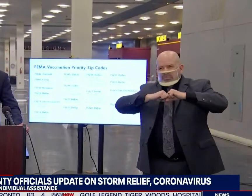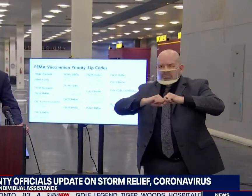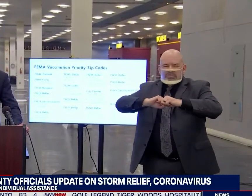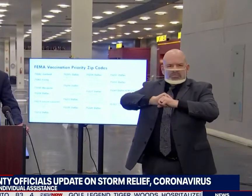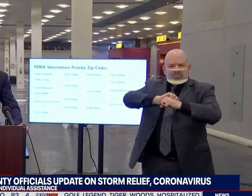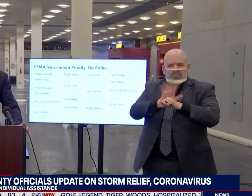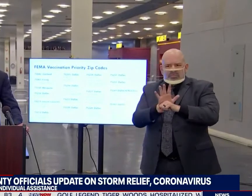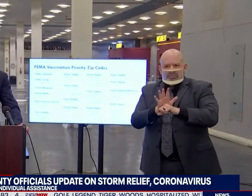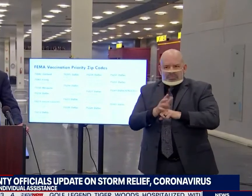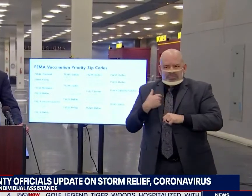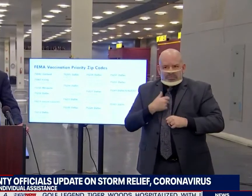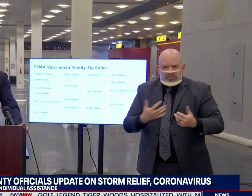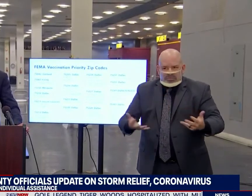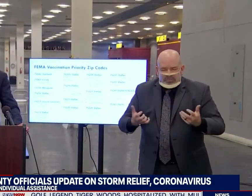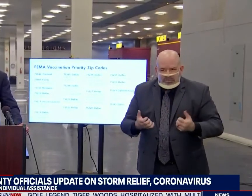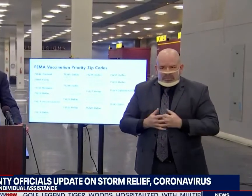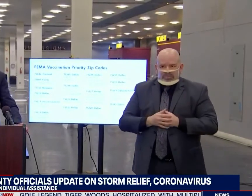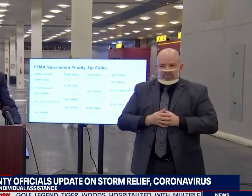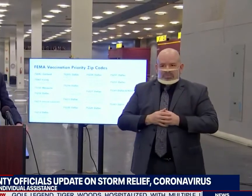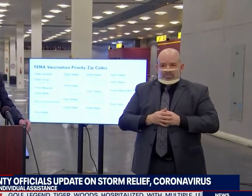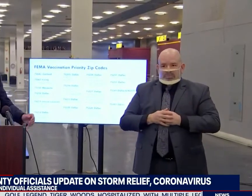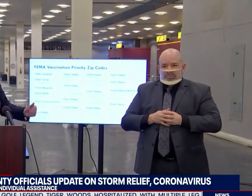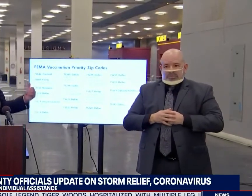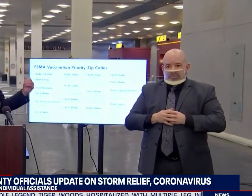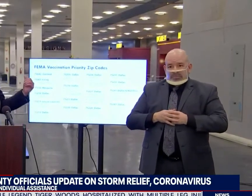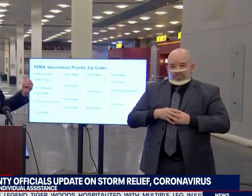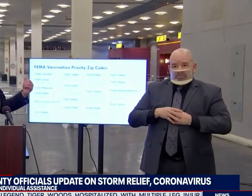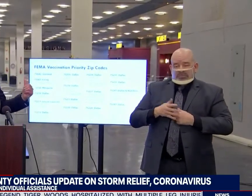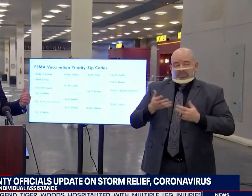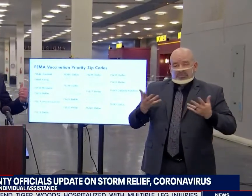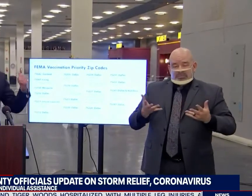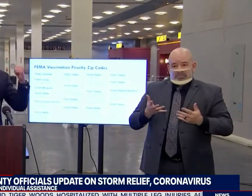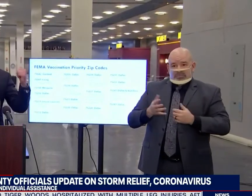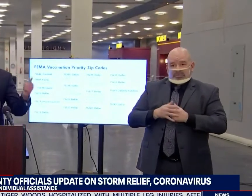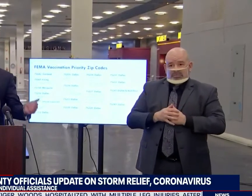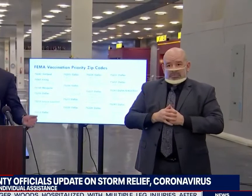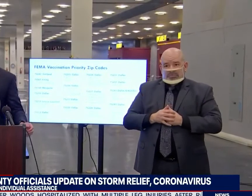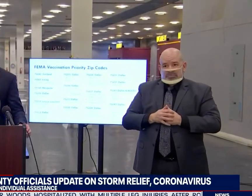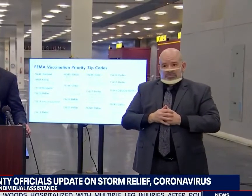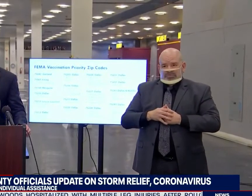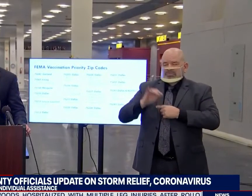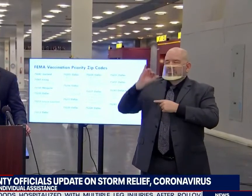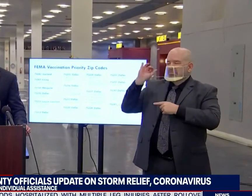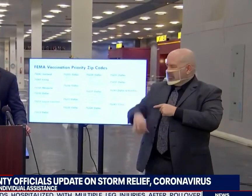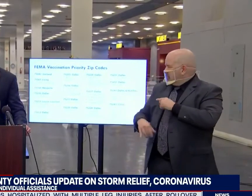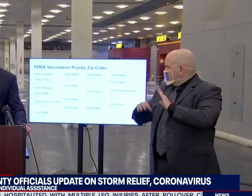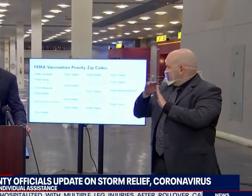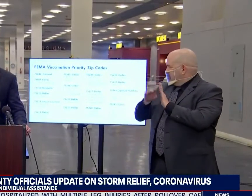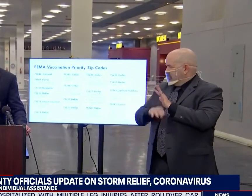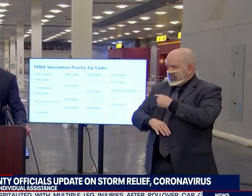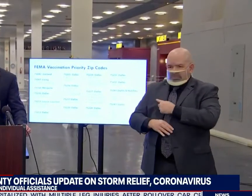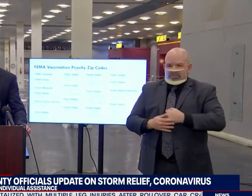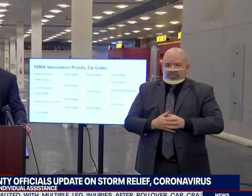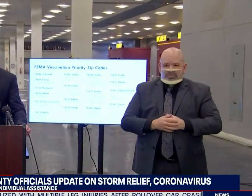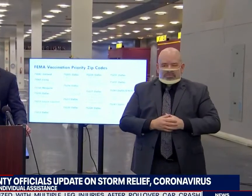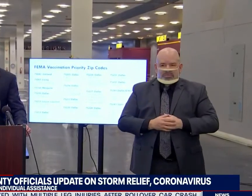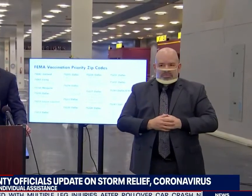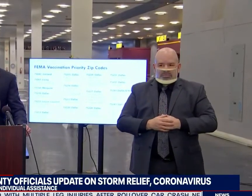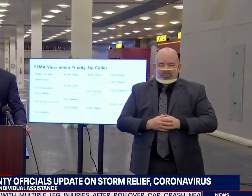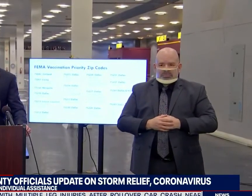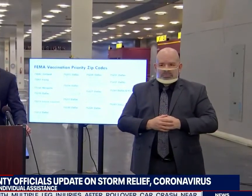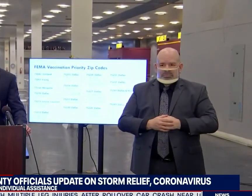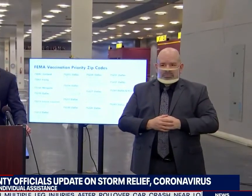codes um or or one of the cities in those zip codes um and there they are. There's the neighborhoods in the zip codes.